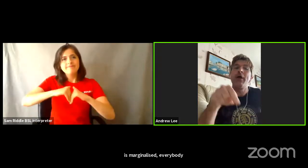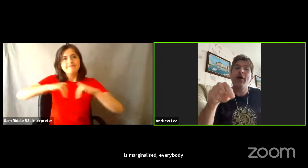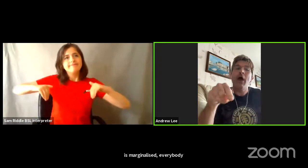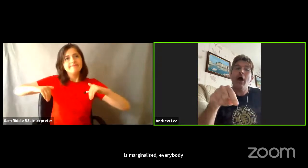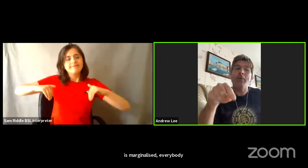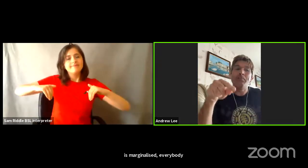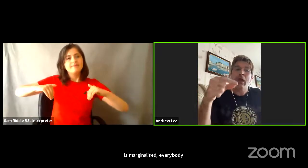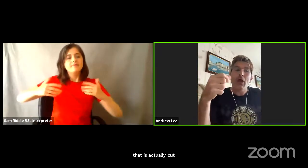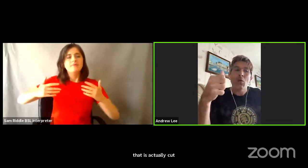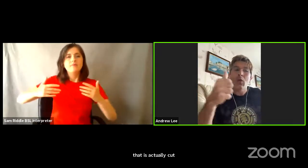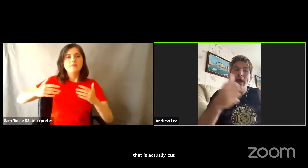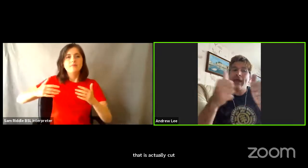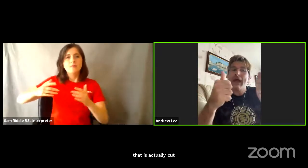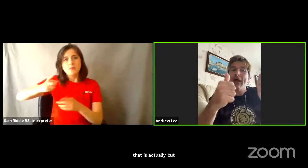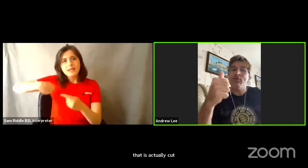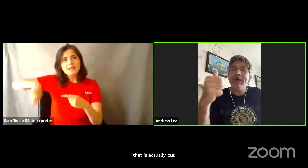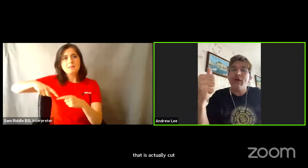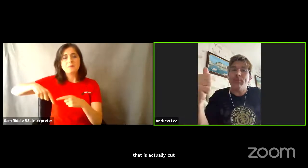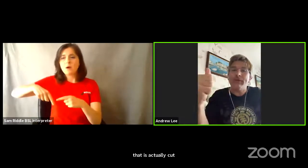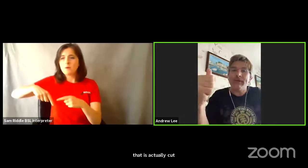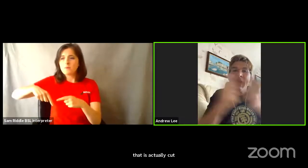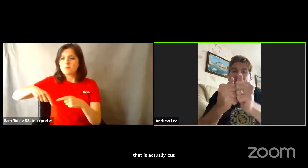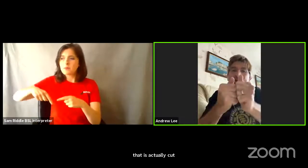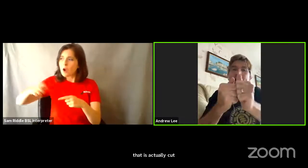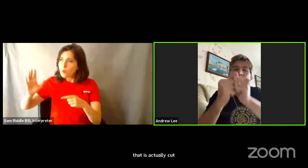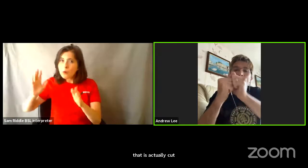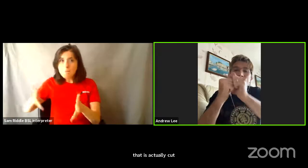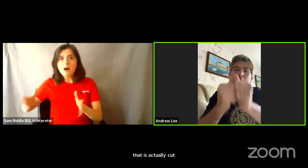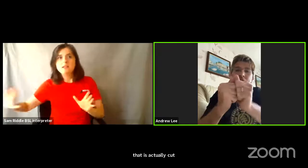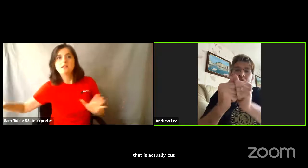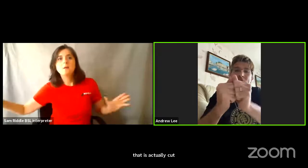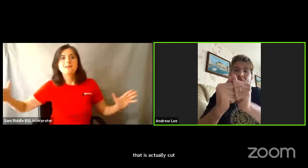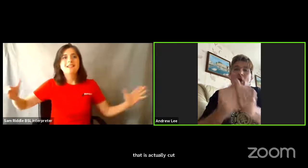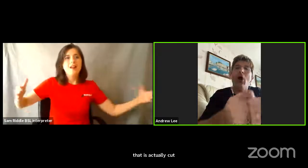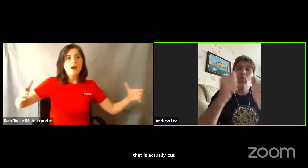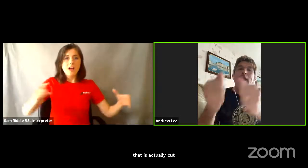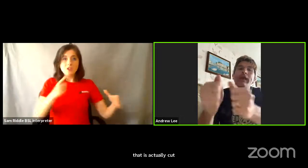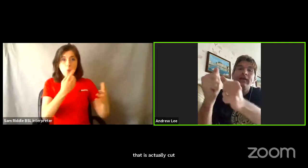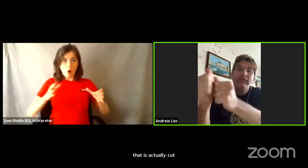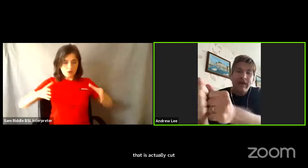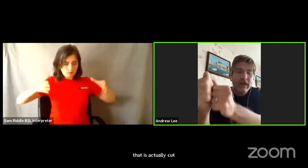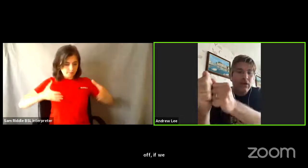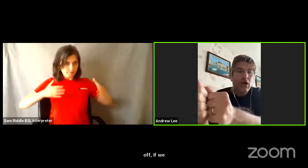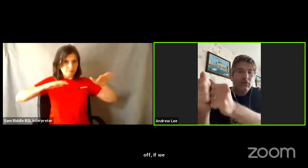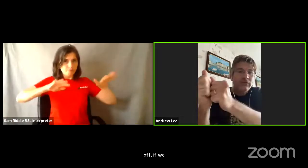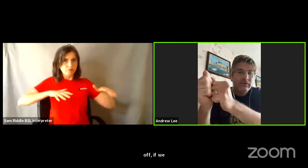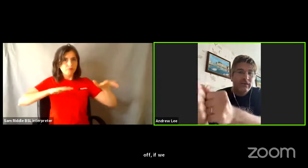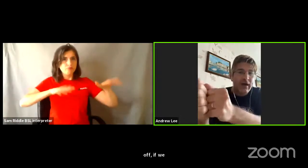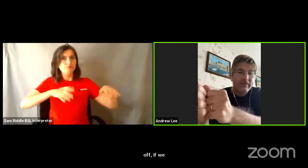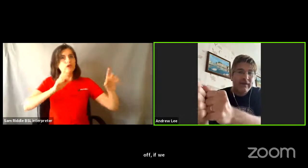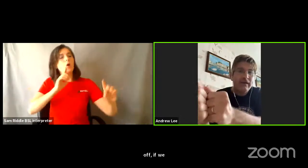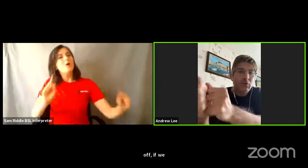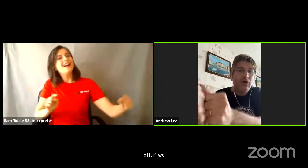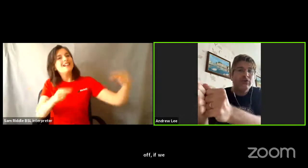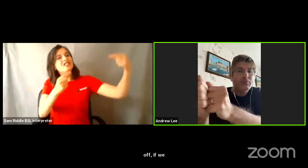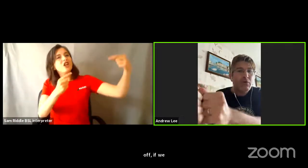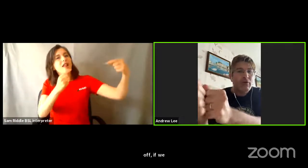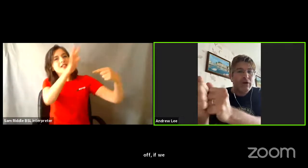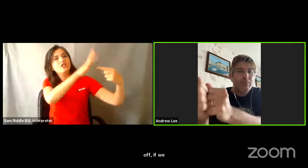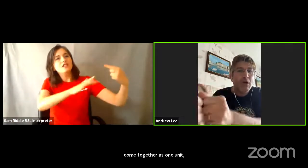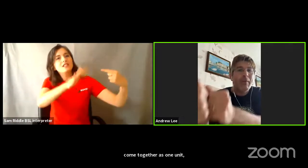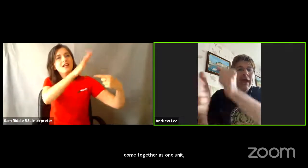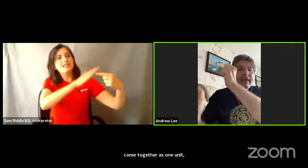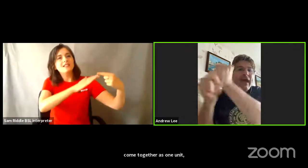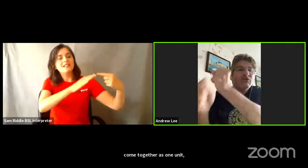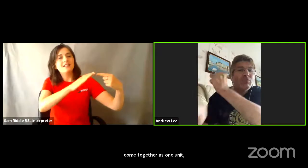off, we can, if we come together as one unit, we can take on society. In the words of